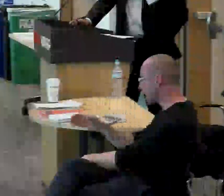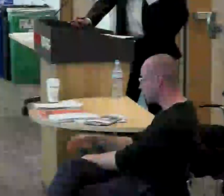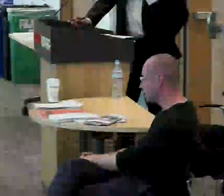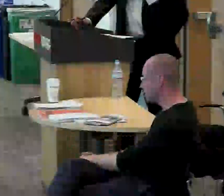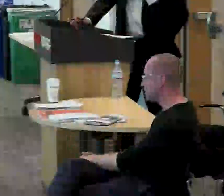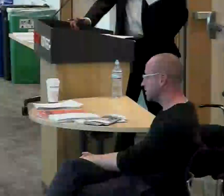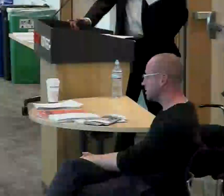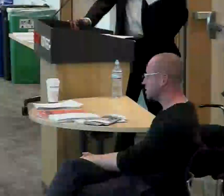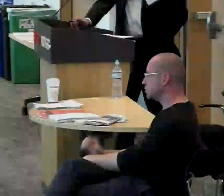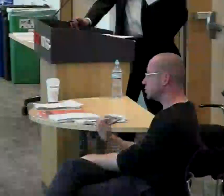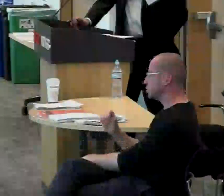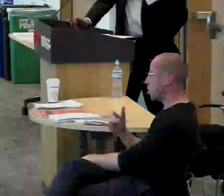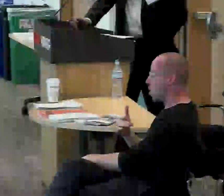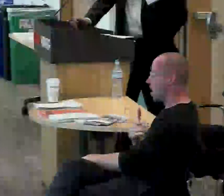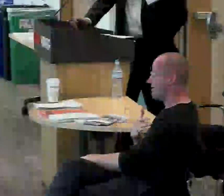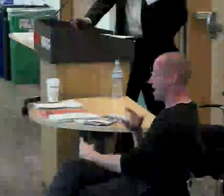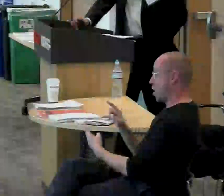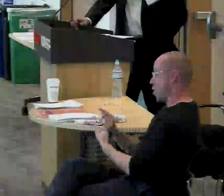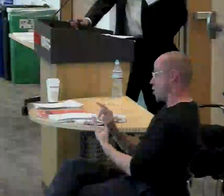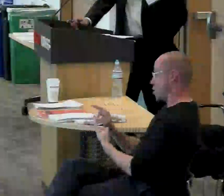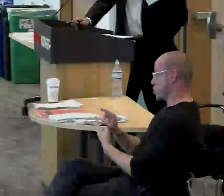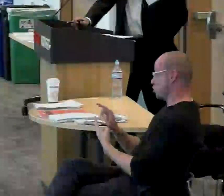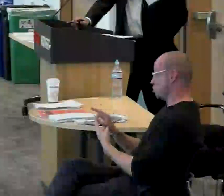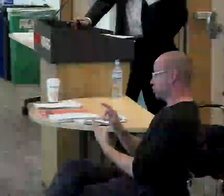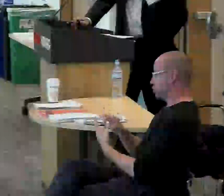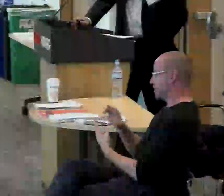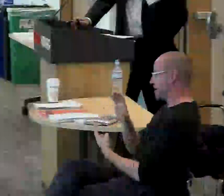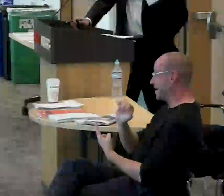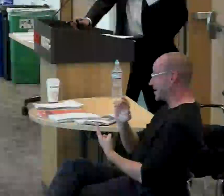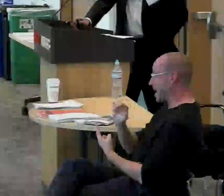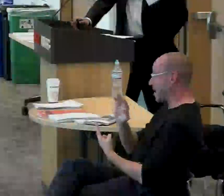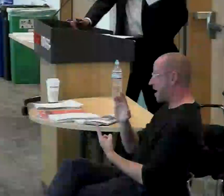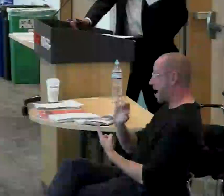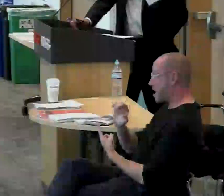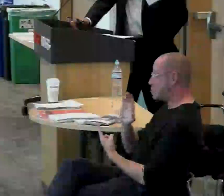Besides those two things, I'm not aware of